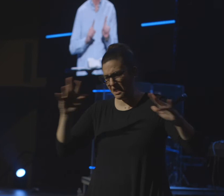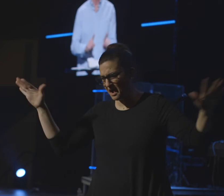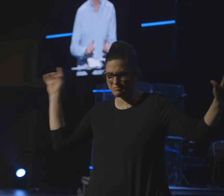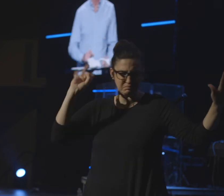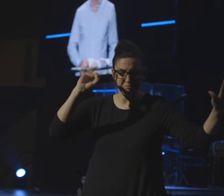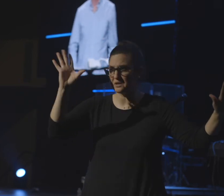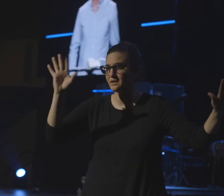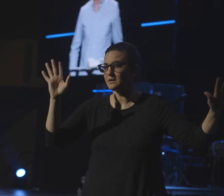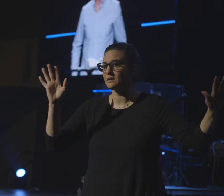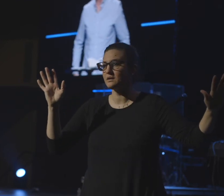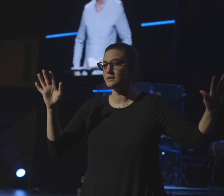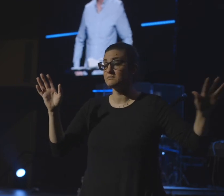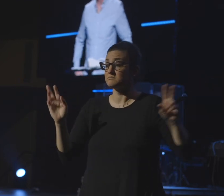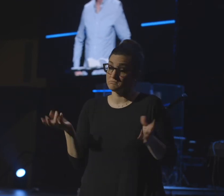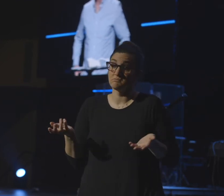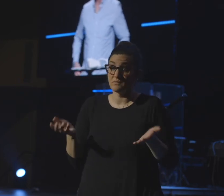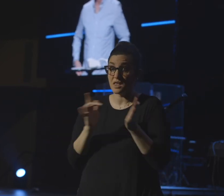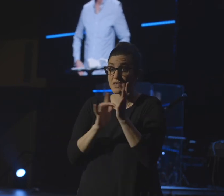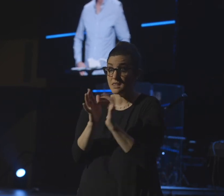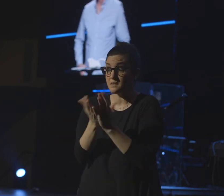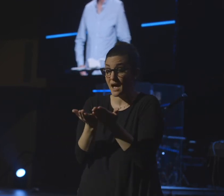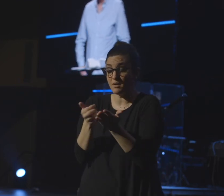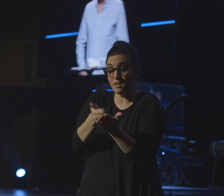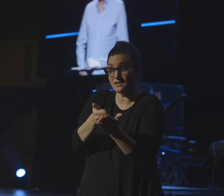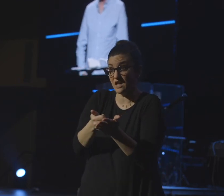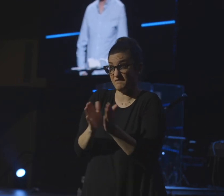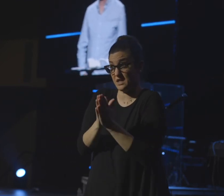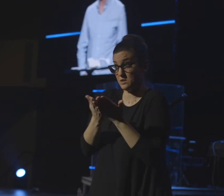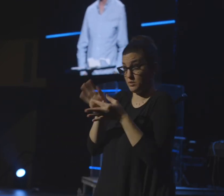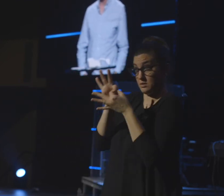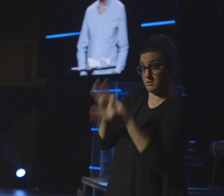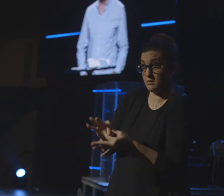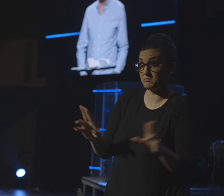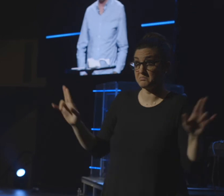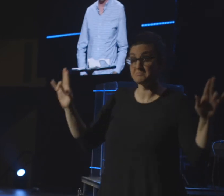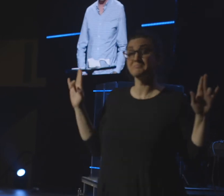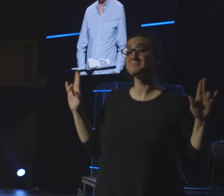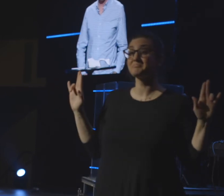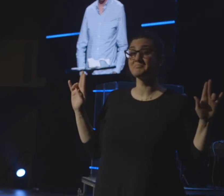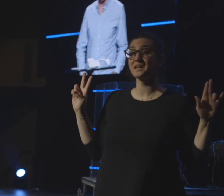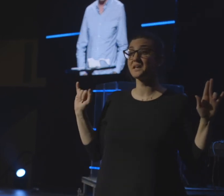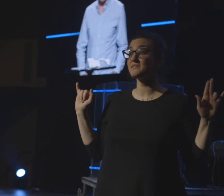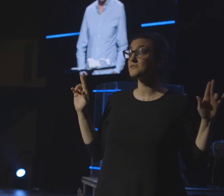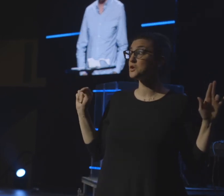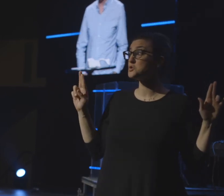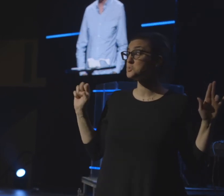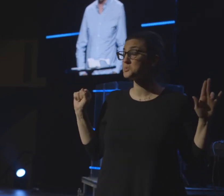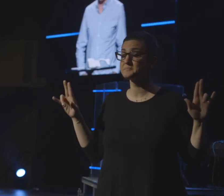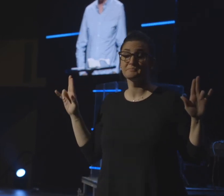of virtues. Right? Who told you that? Listen, the